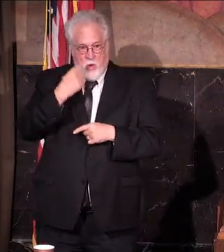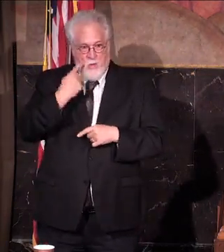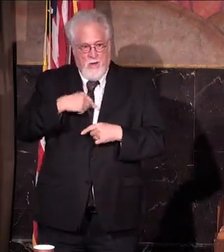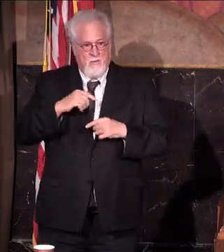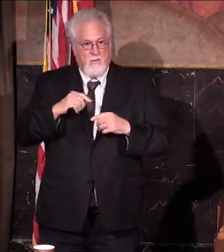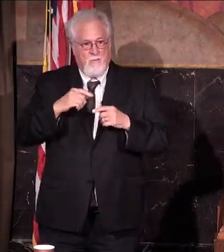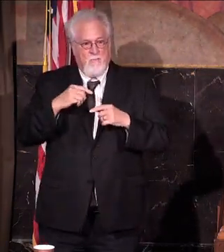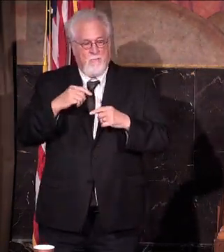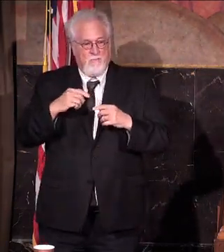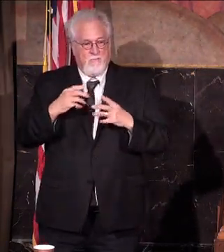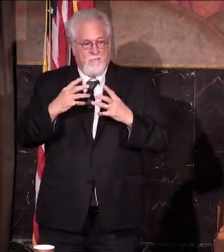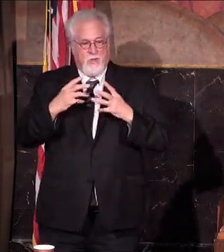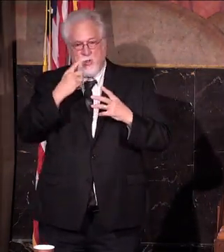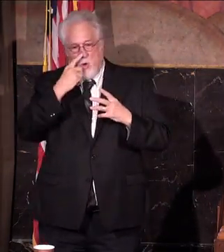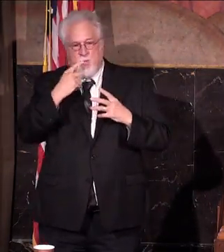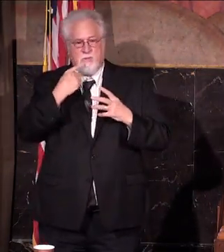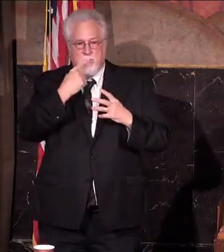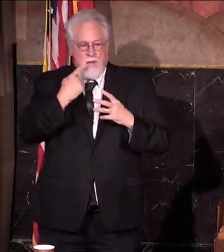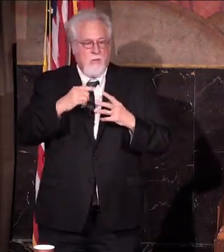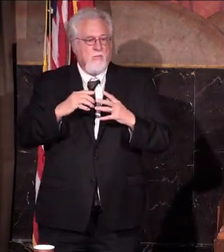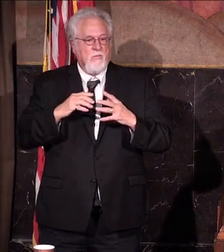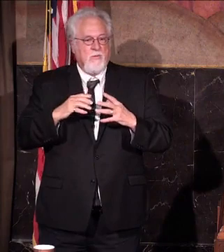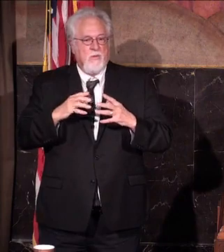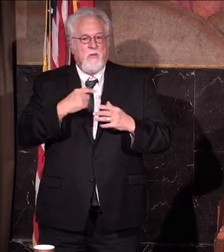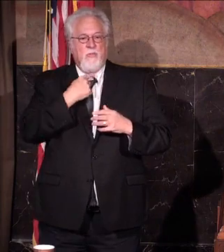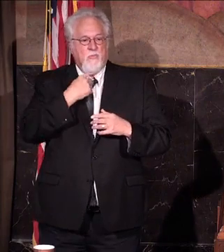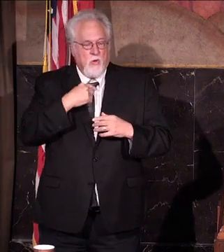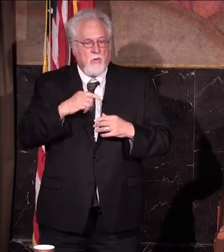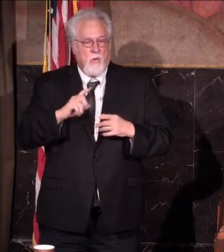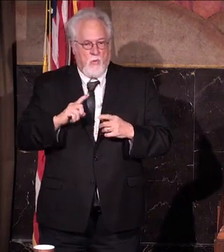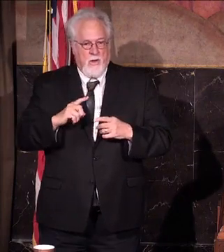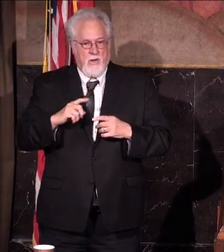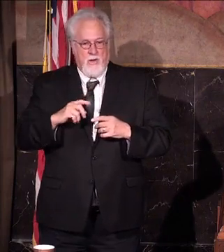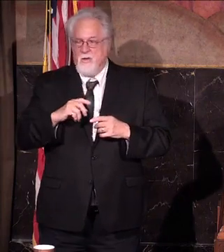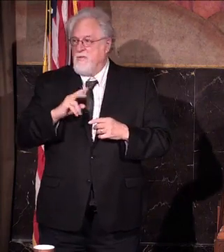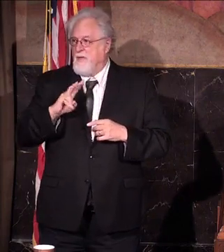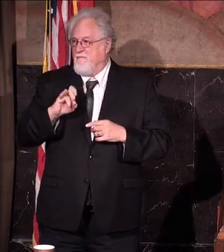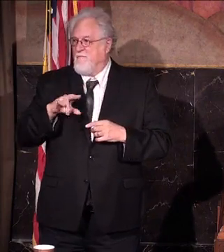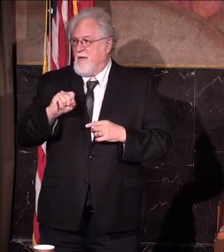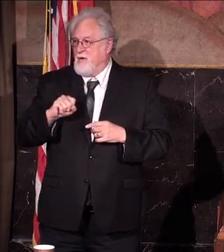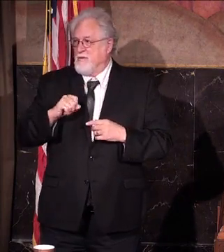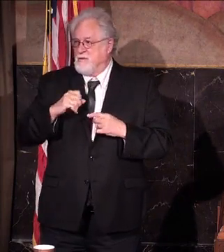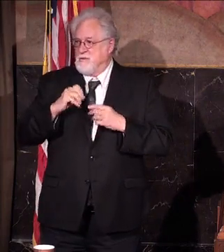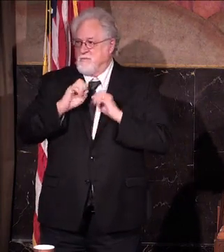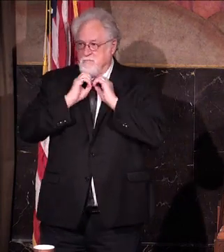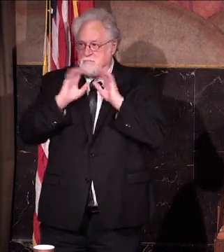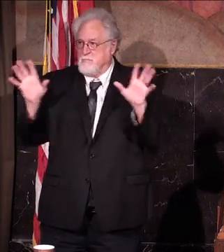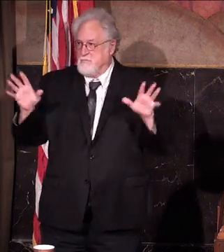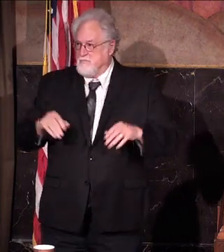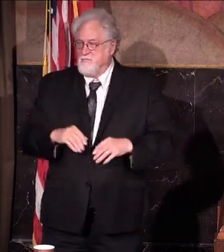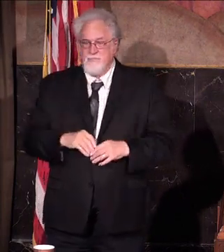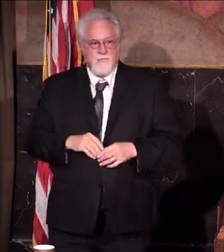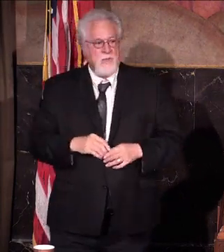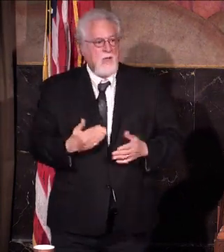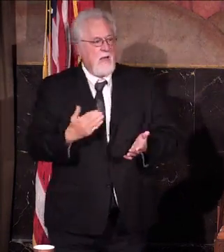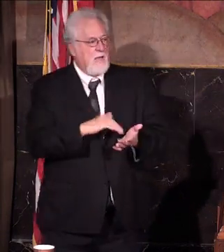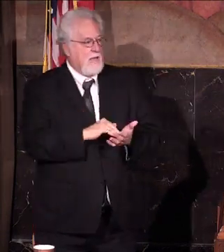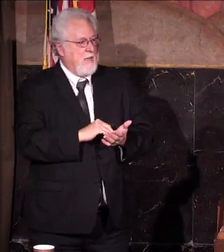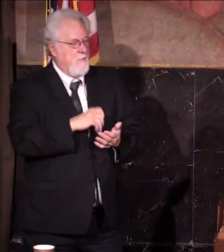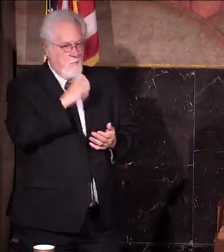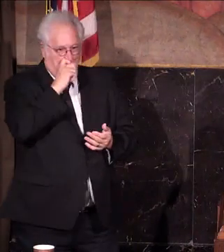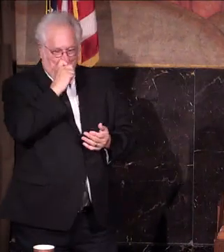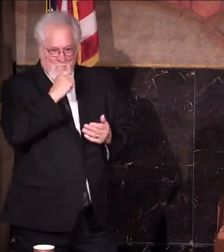area of the nose, of the mouth, of the throat, where the virus tends to be shed. But again, the most